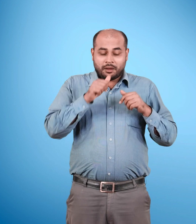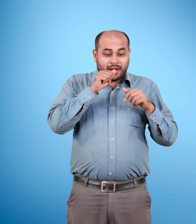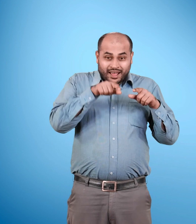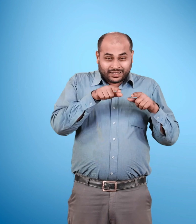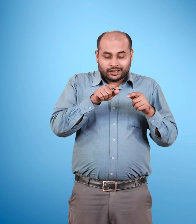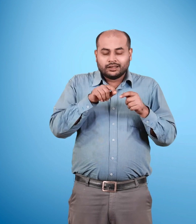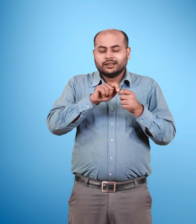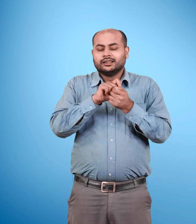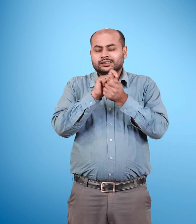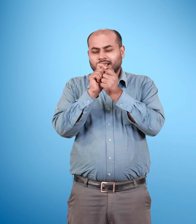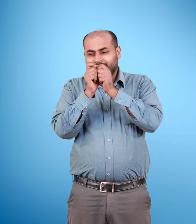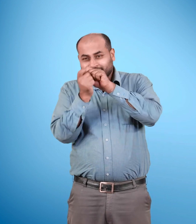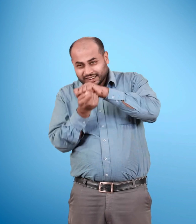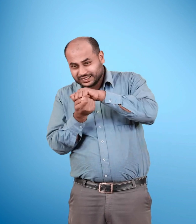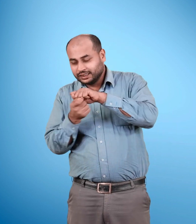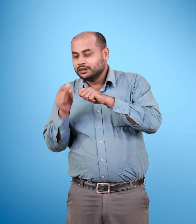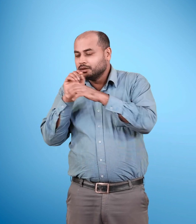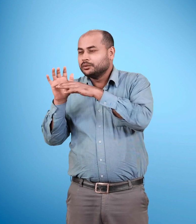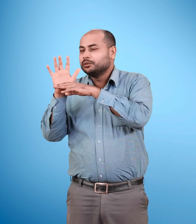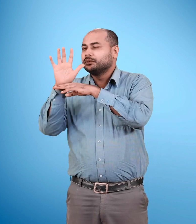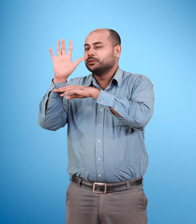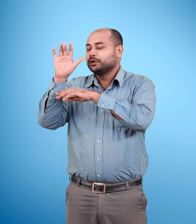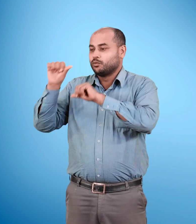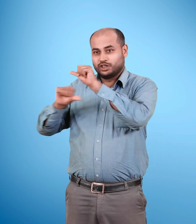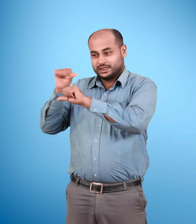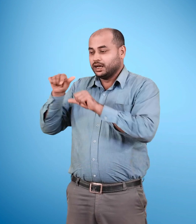The process of water changing into its vapor is called